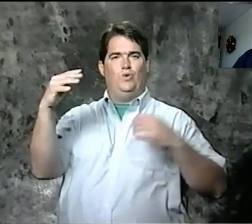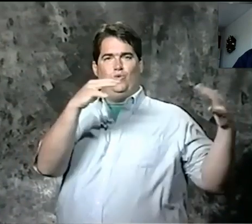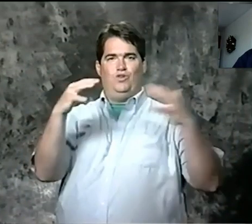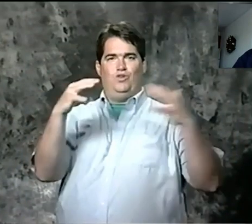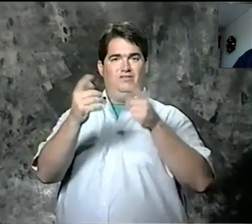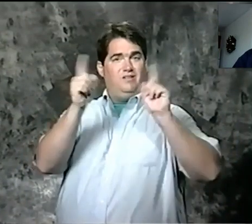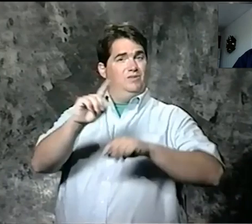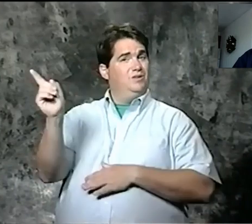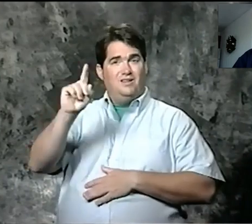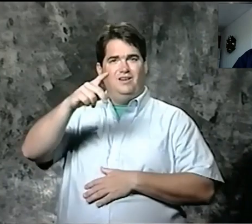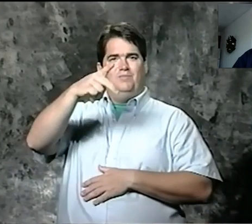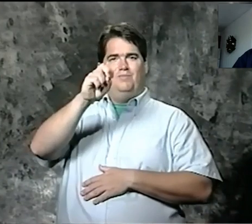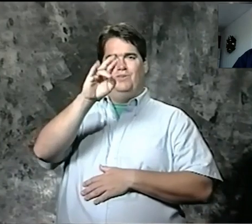Last year, go to